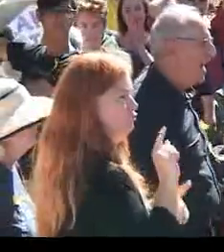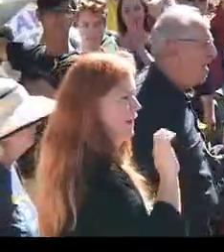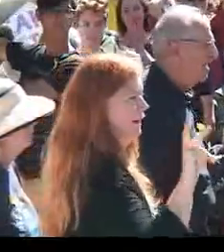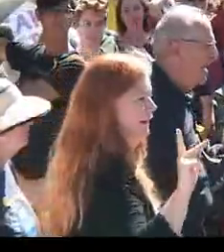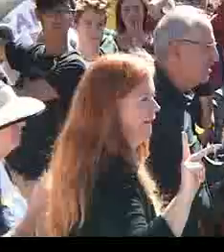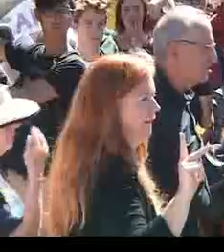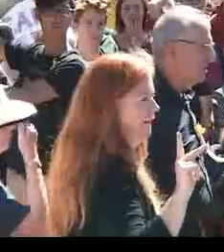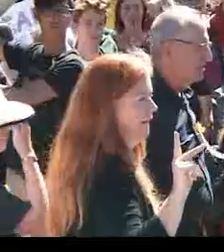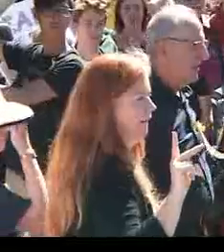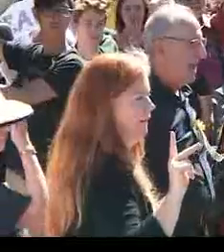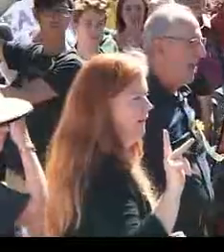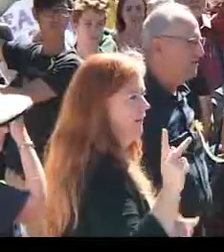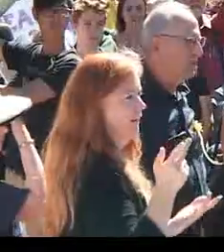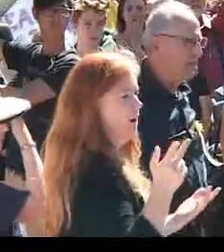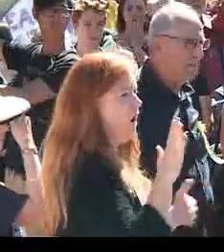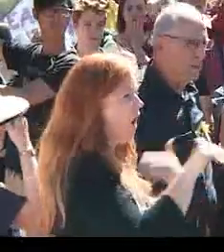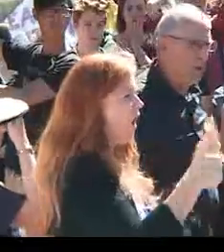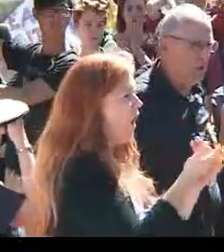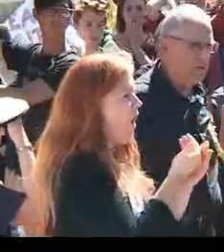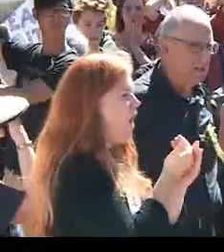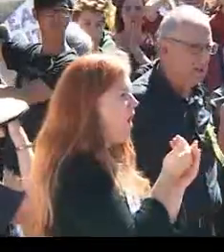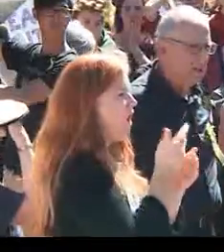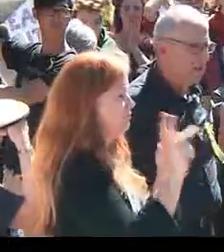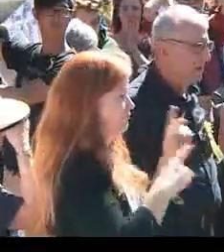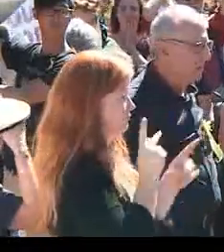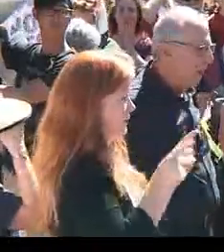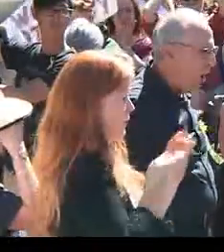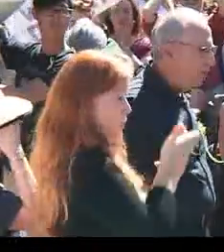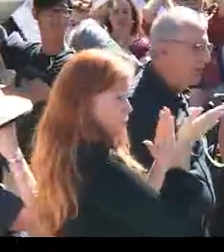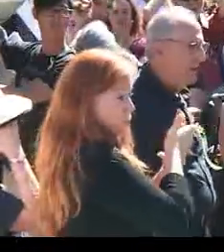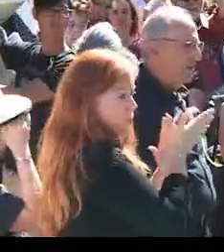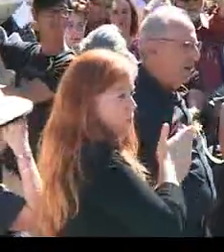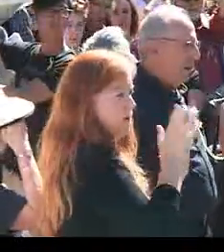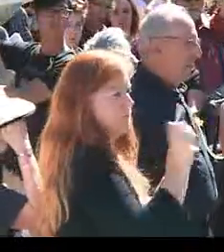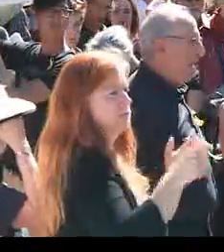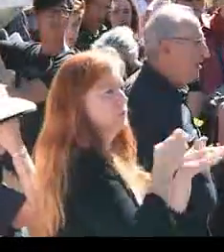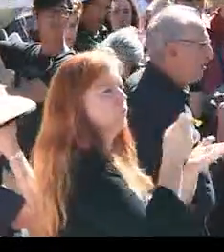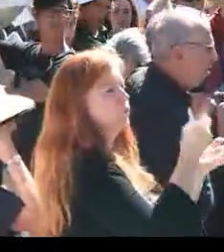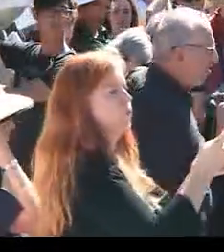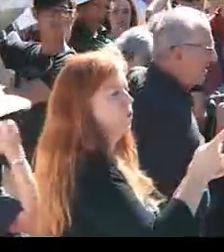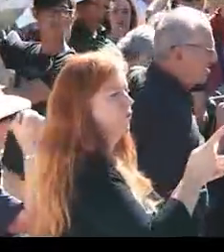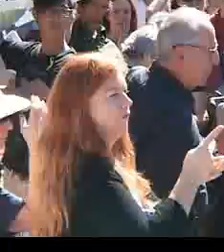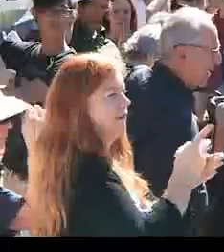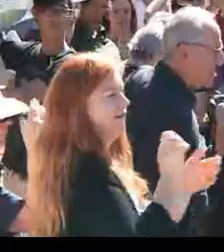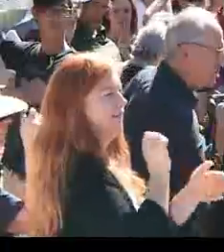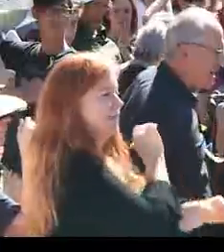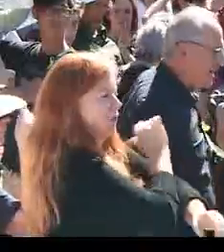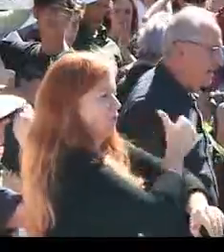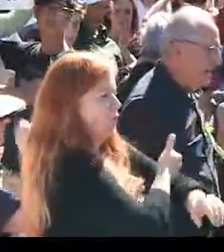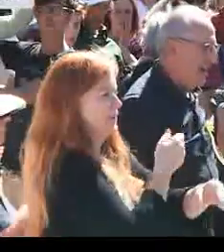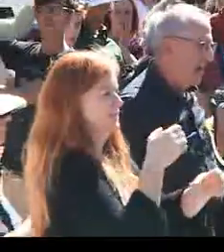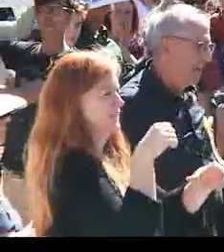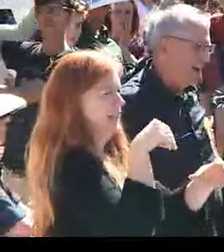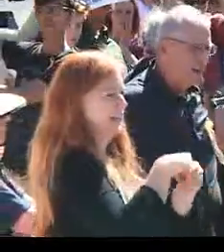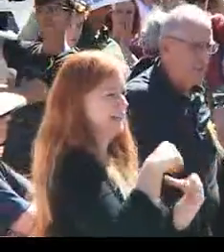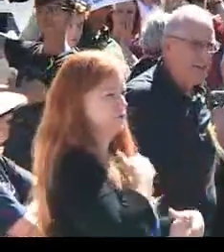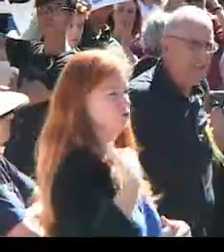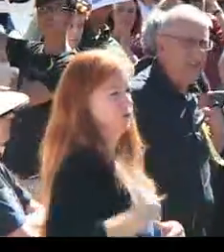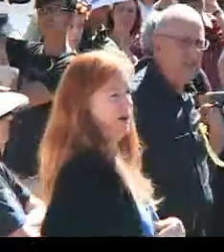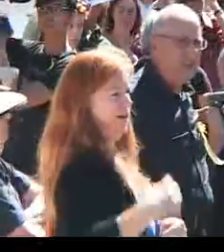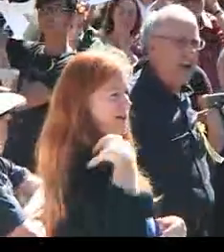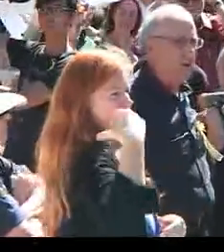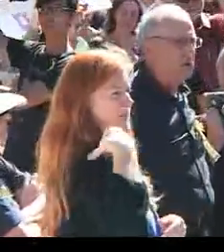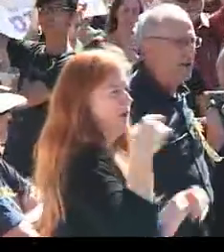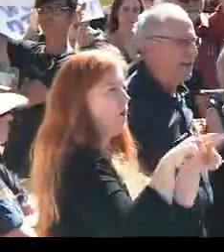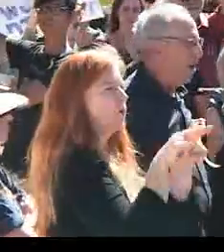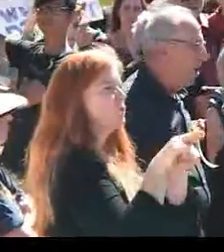All candidates have to be approved both by the authorities in Beijing and by the